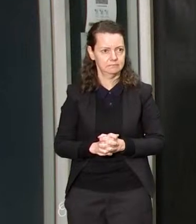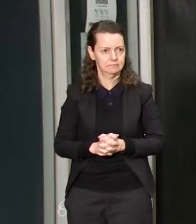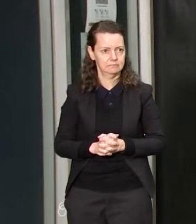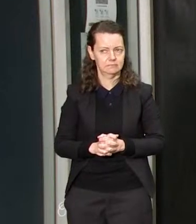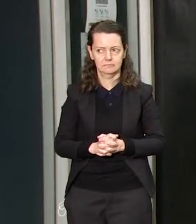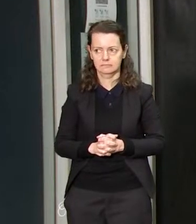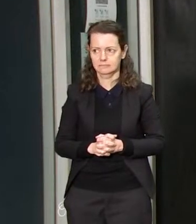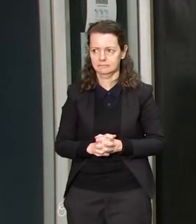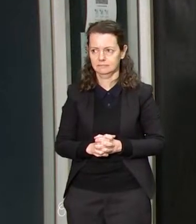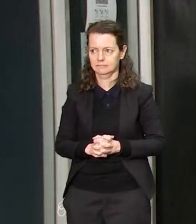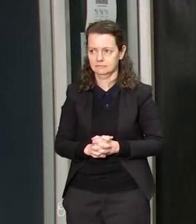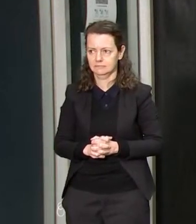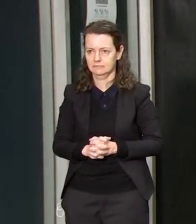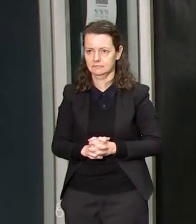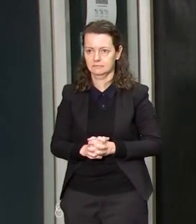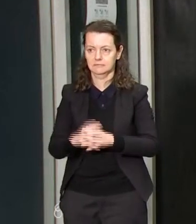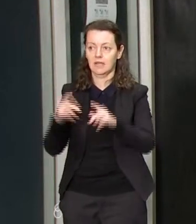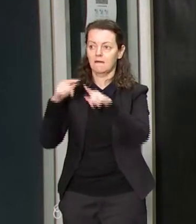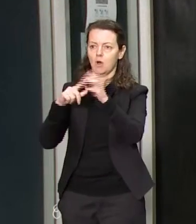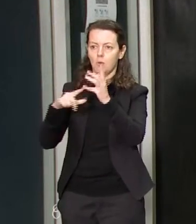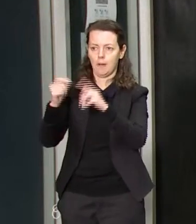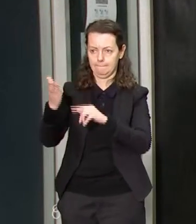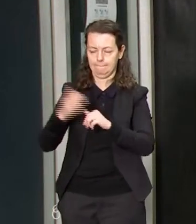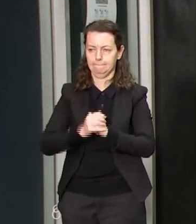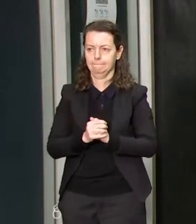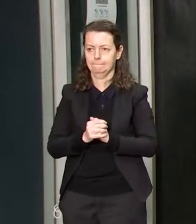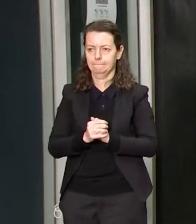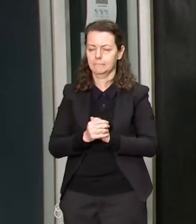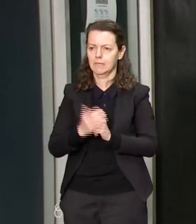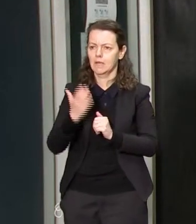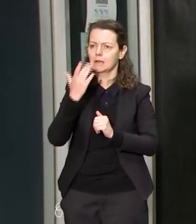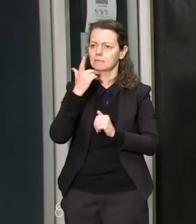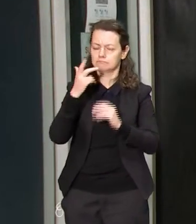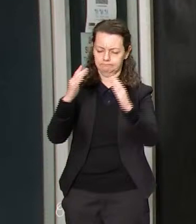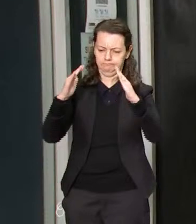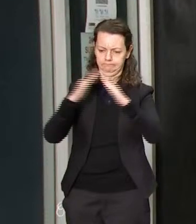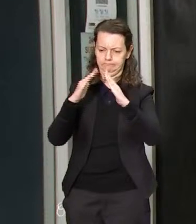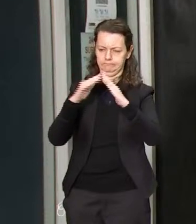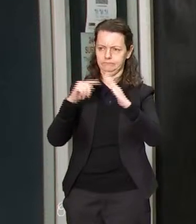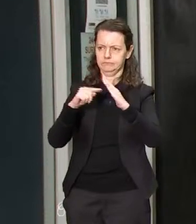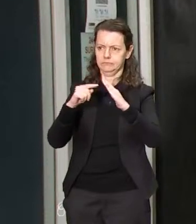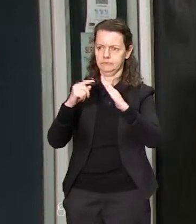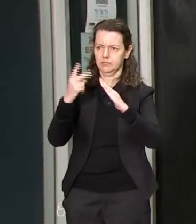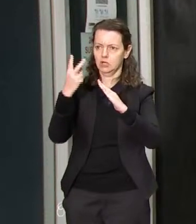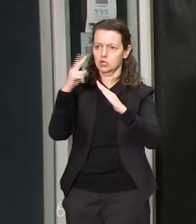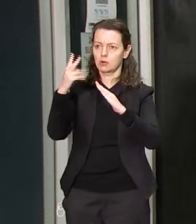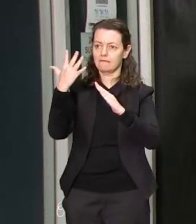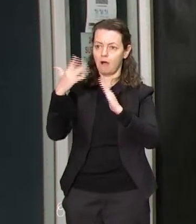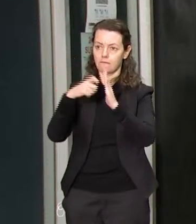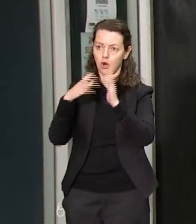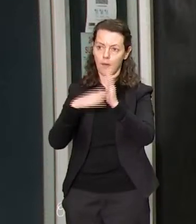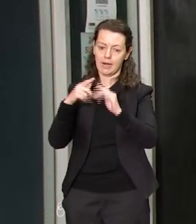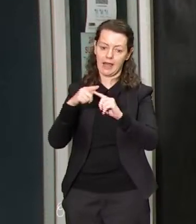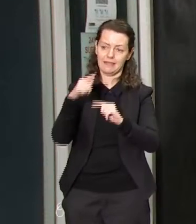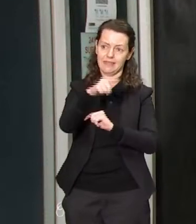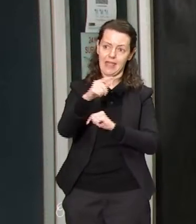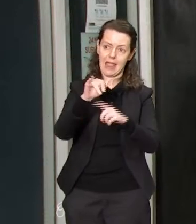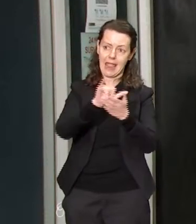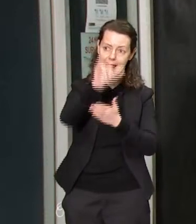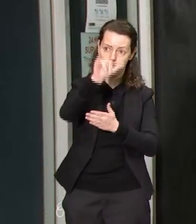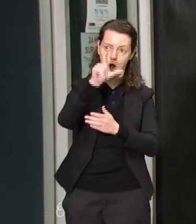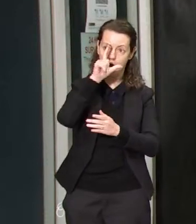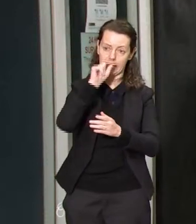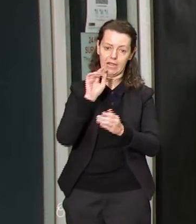one follow-up. Yep. Sorry, so if your home is within 25 kilometres of the airport and you don't stop on the way to the airport, can you